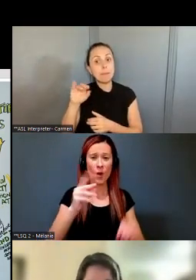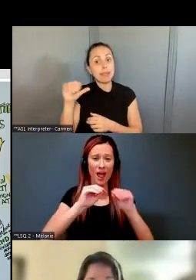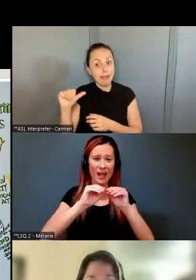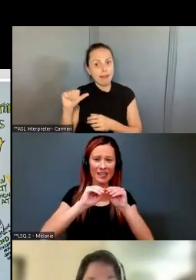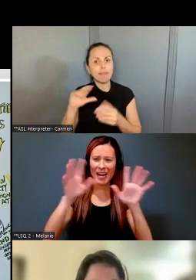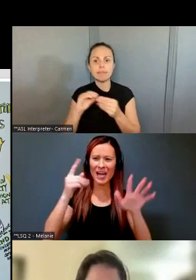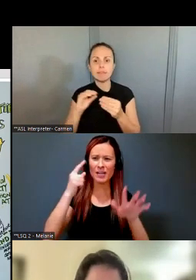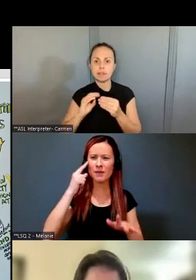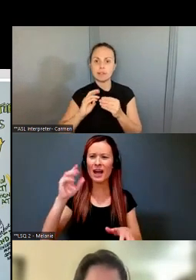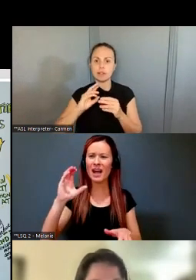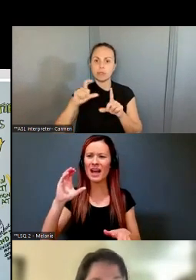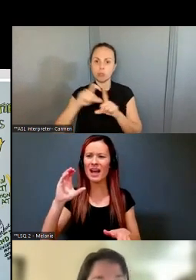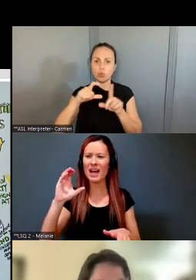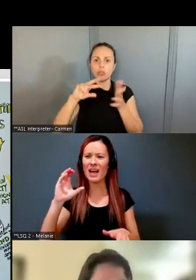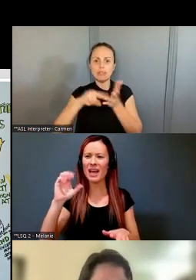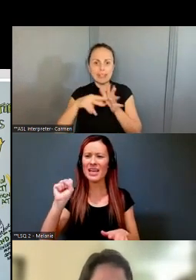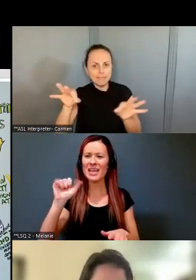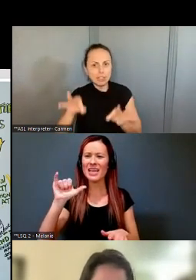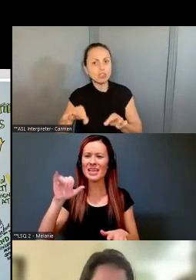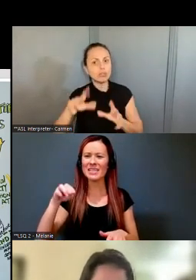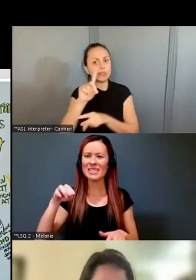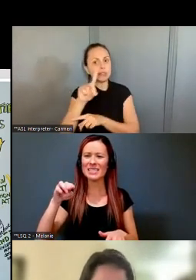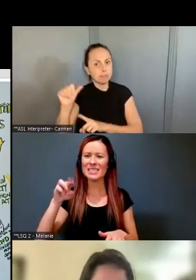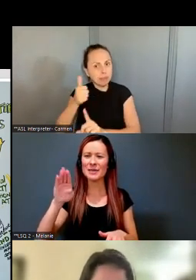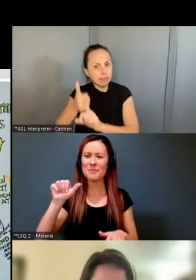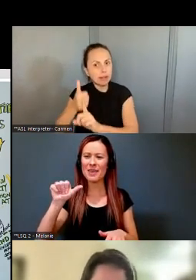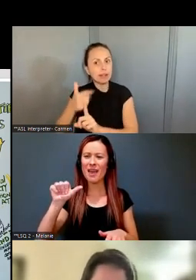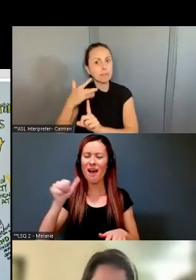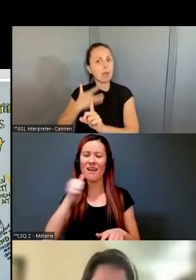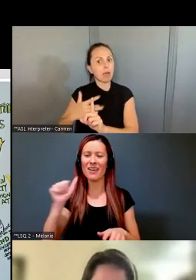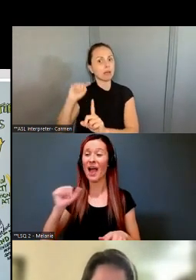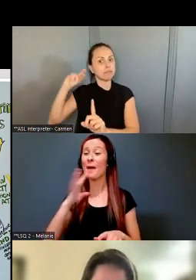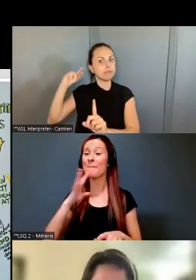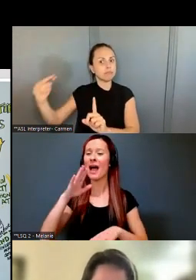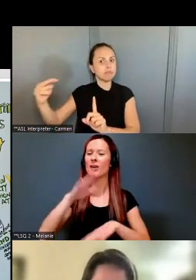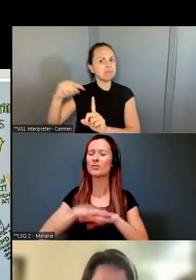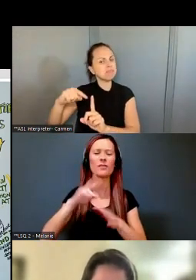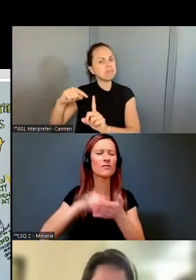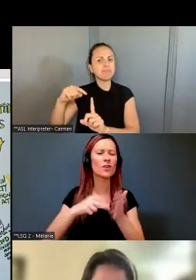the definition of disability as being